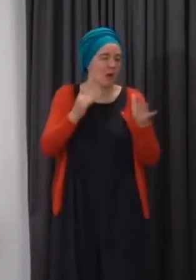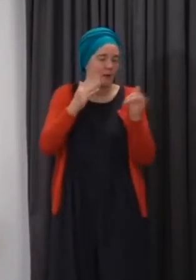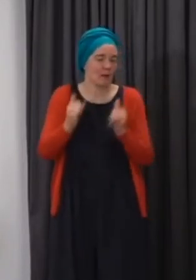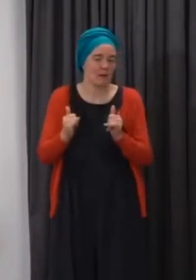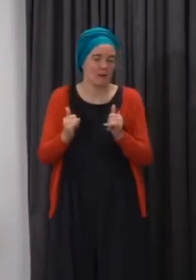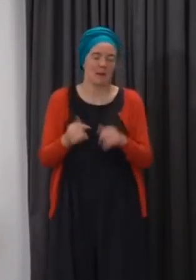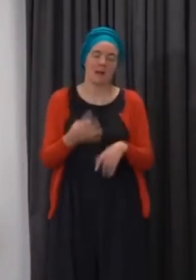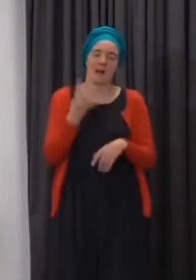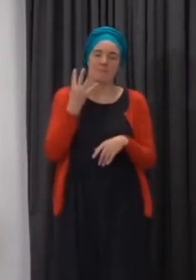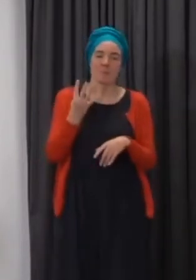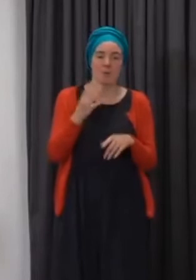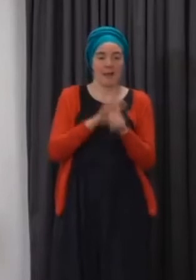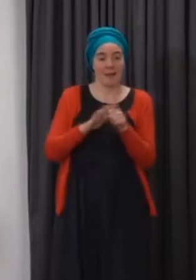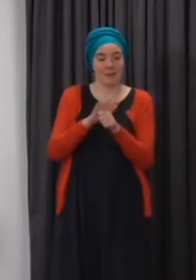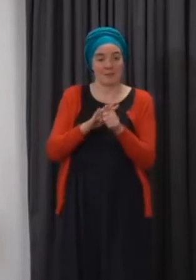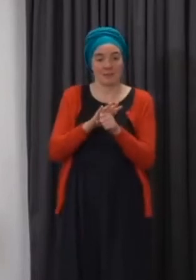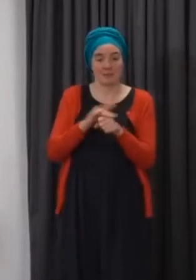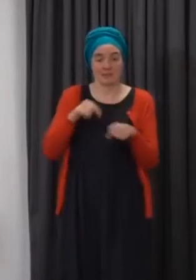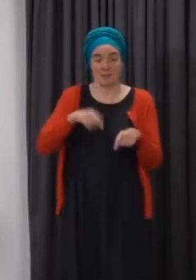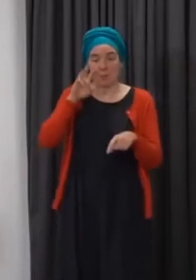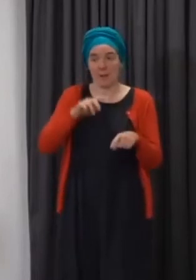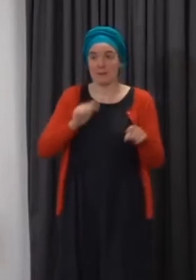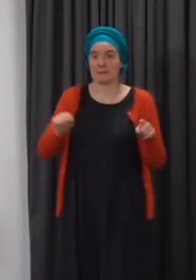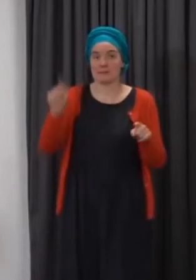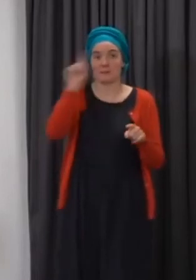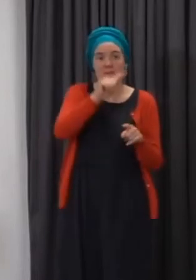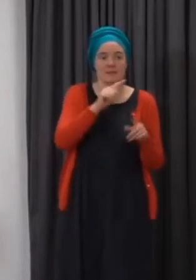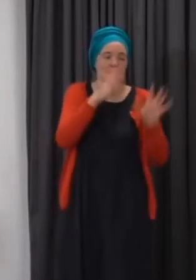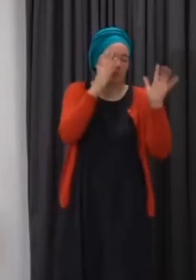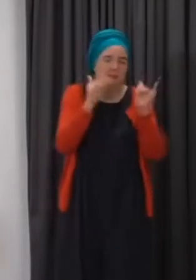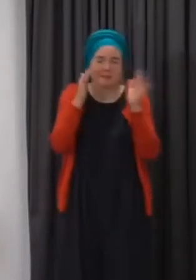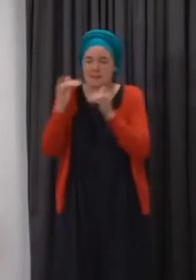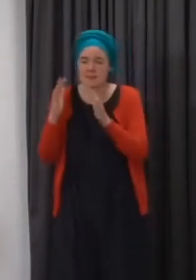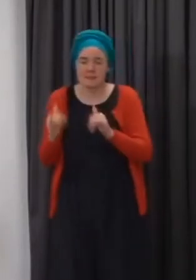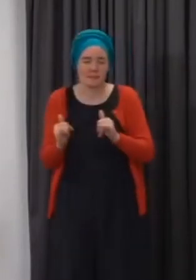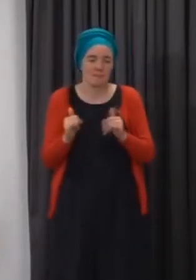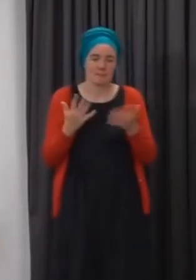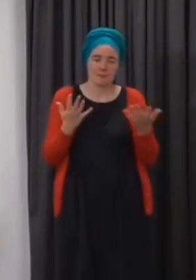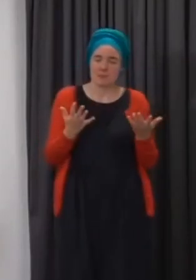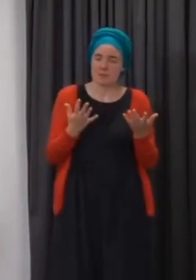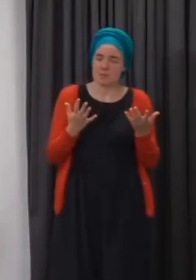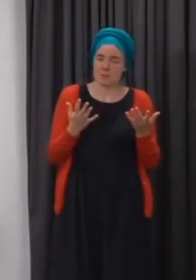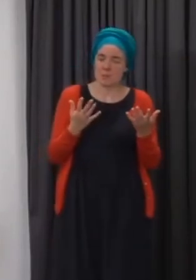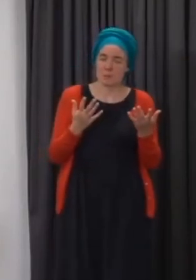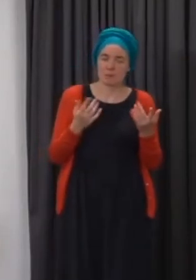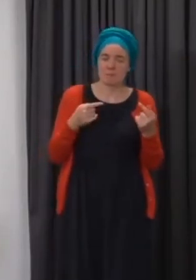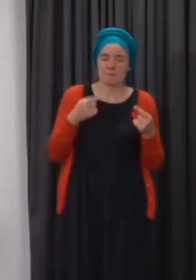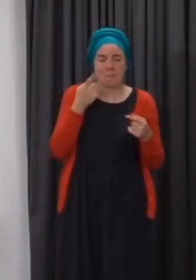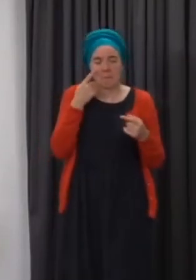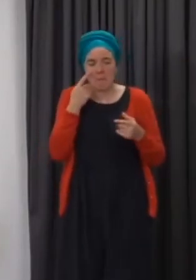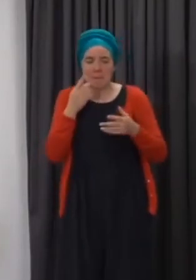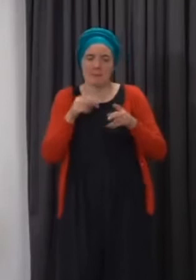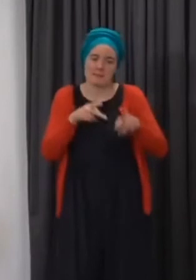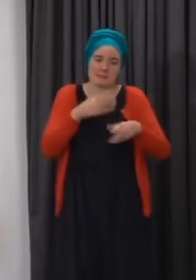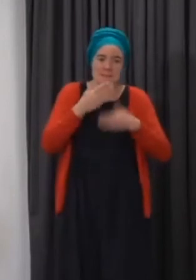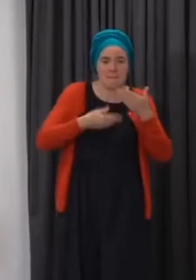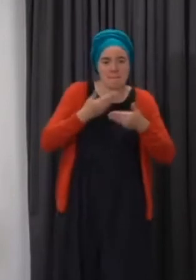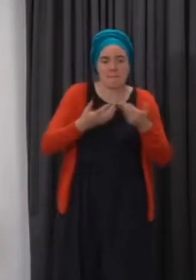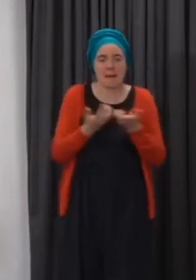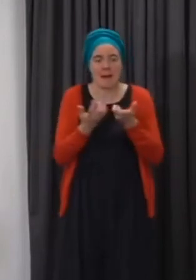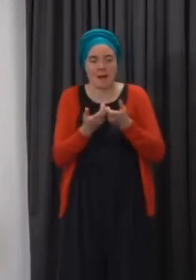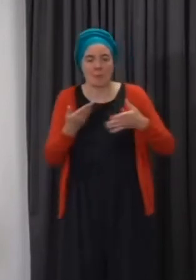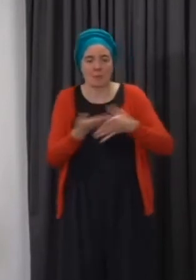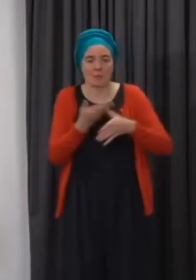with local government stakeholders who have offered to do that, to work through some of the detail. And yes, we are in train in terms of our recruitment process for